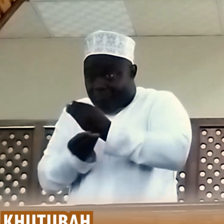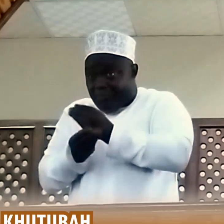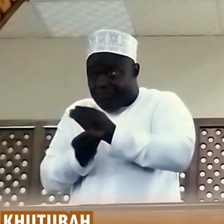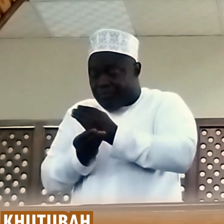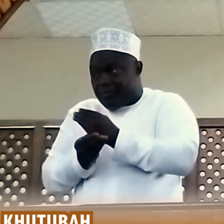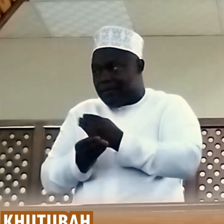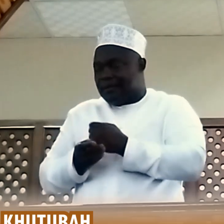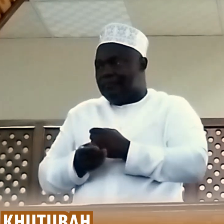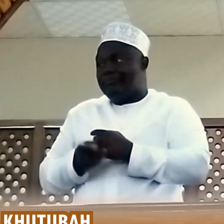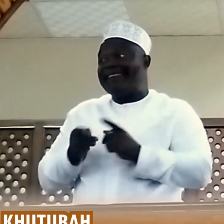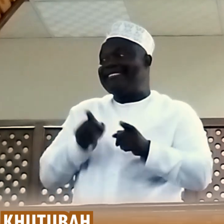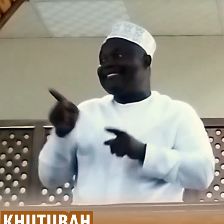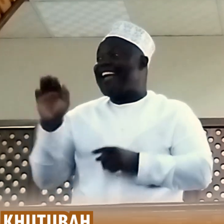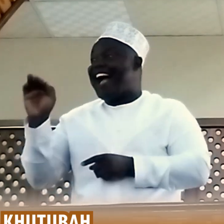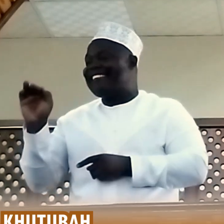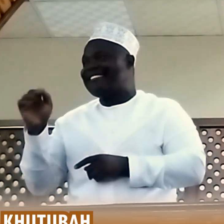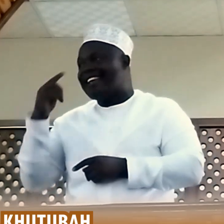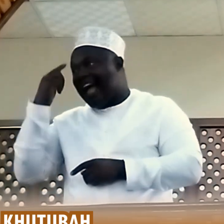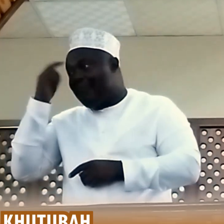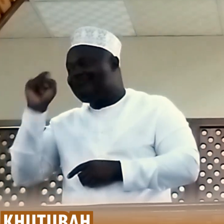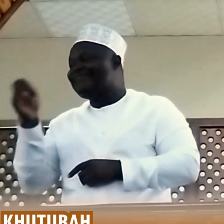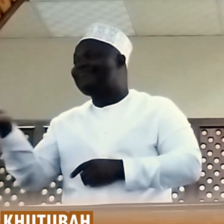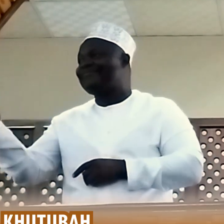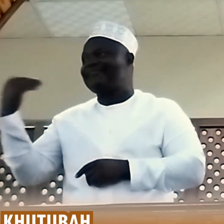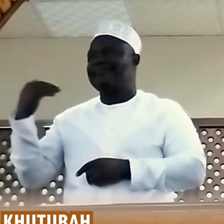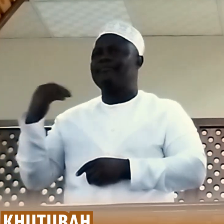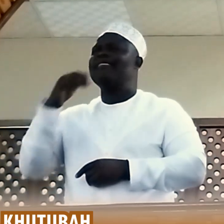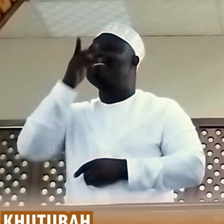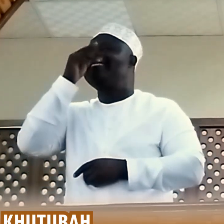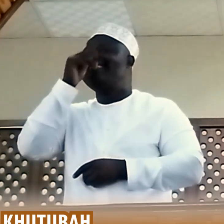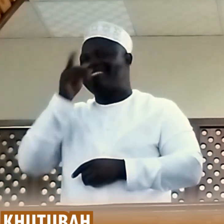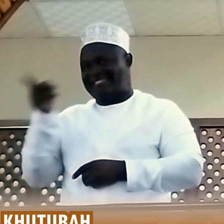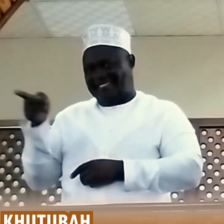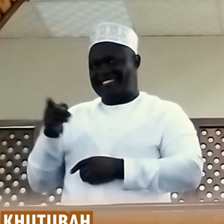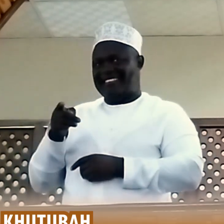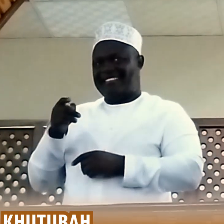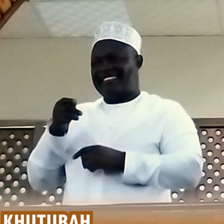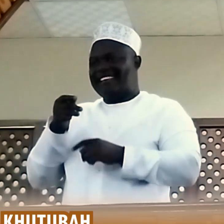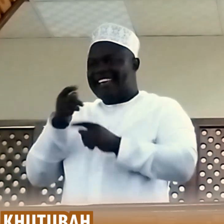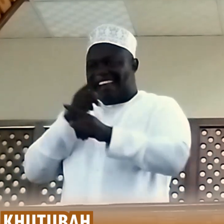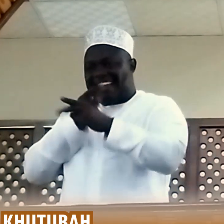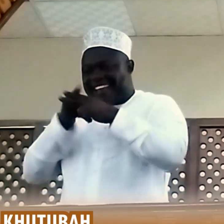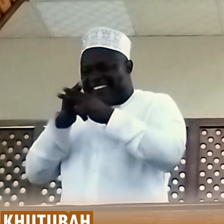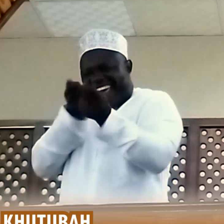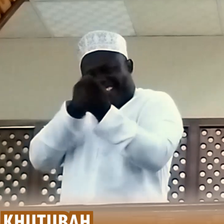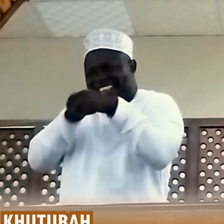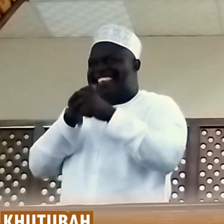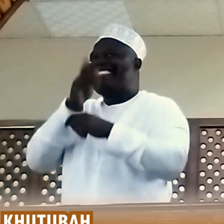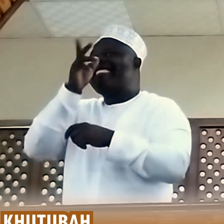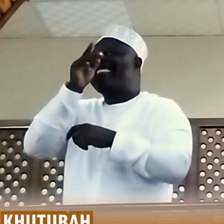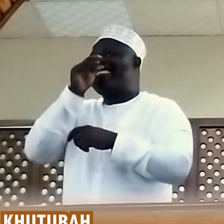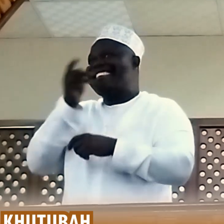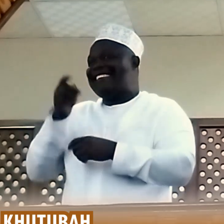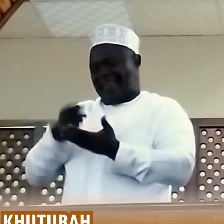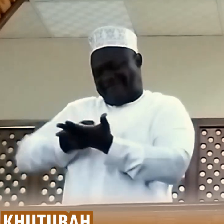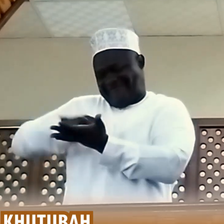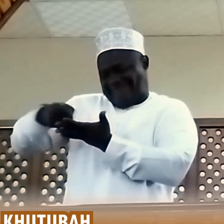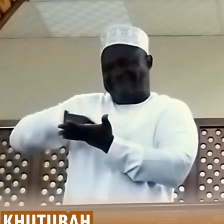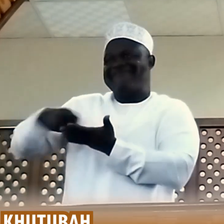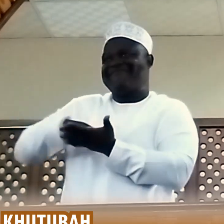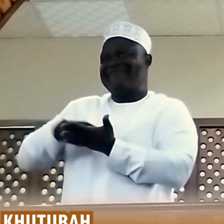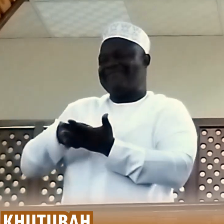amuweeyo akantu naye nga agiyita peeni ayina bw'akiruka n'agiyita peeni ng'aliwaga nti peeni yange gye nkozesezza oba